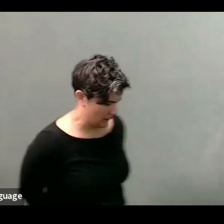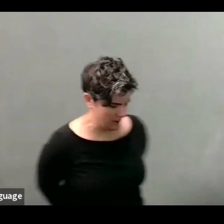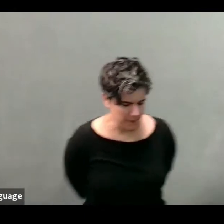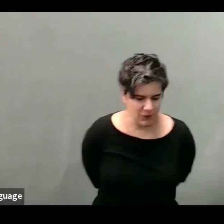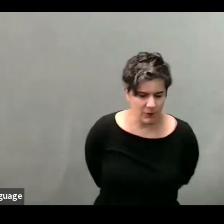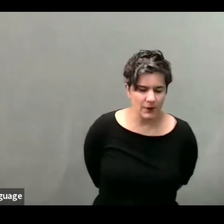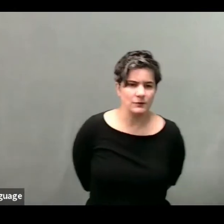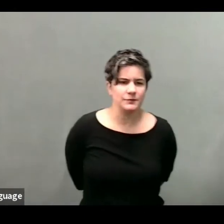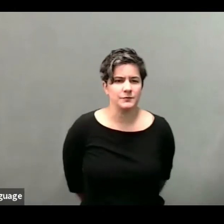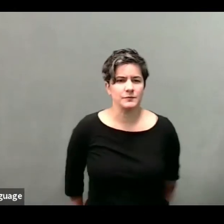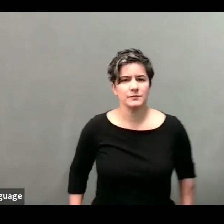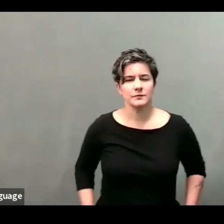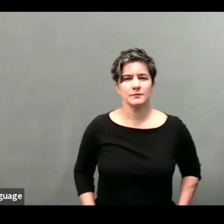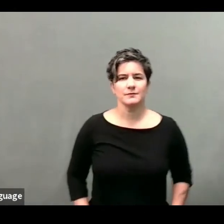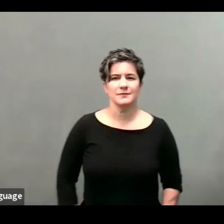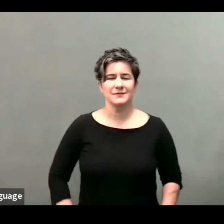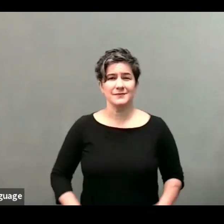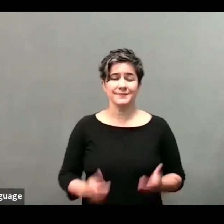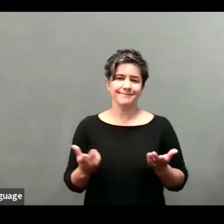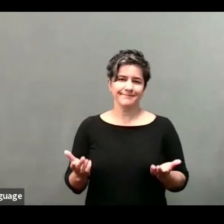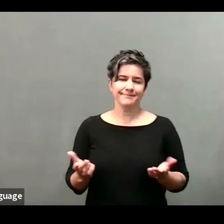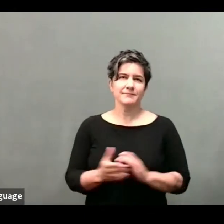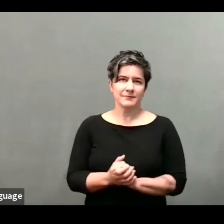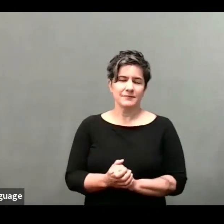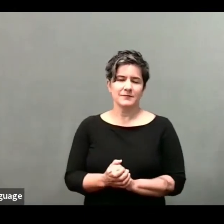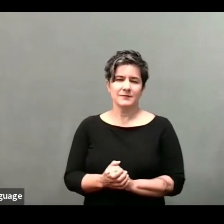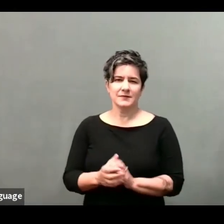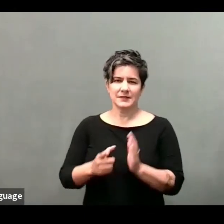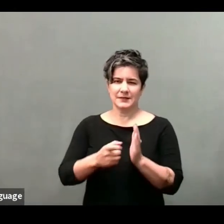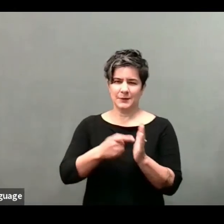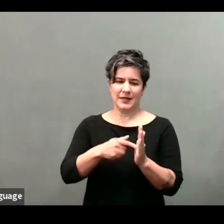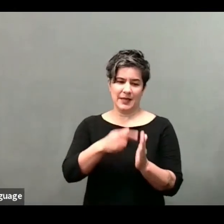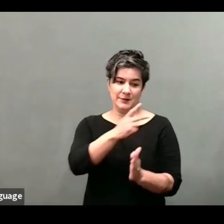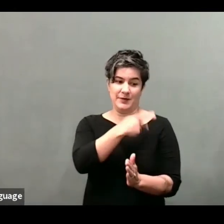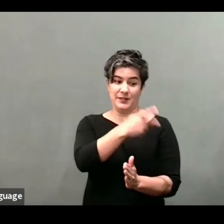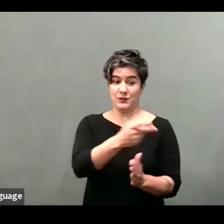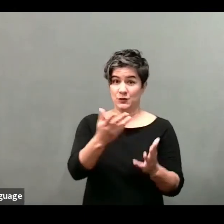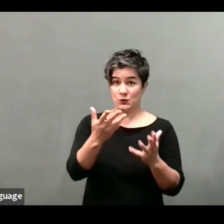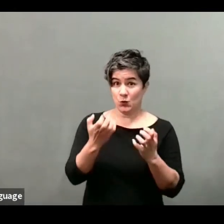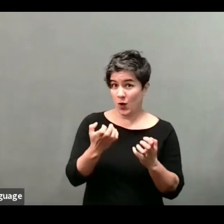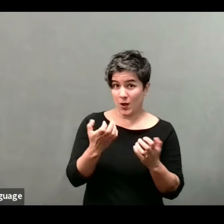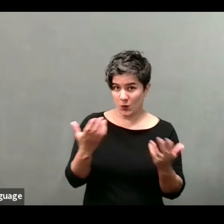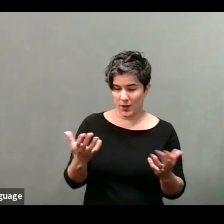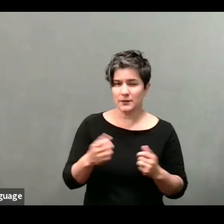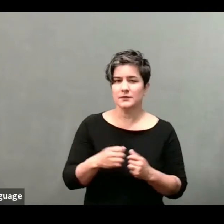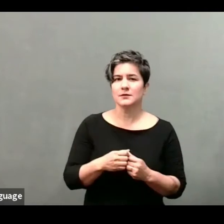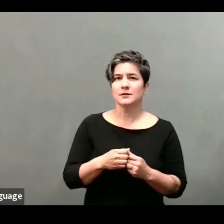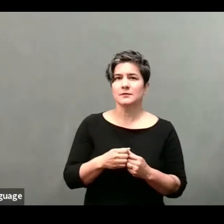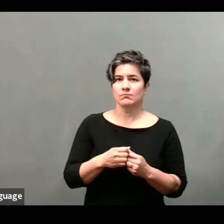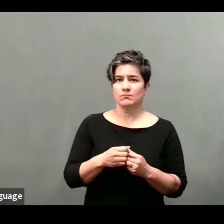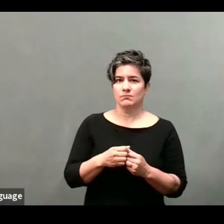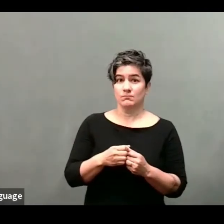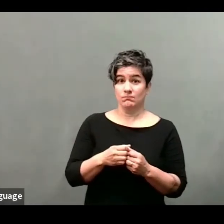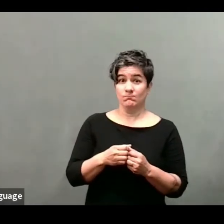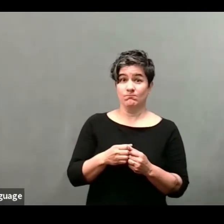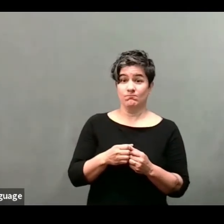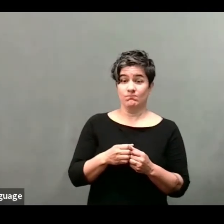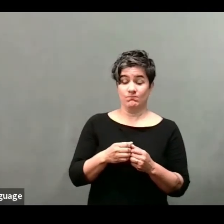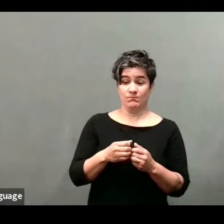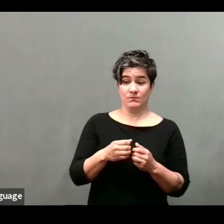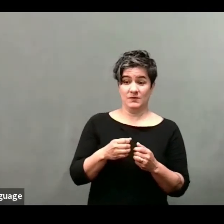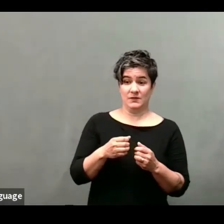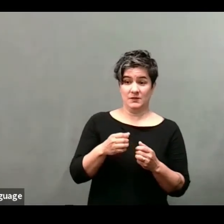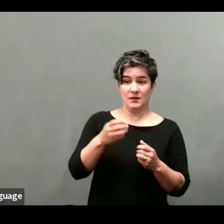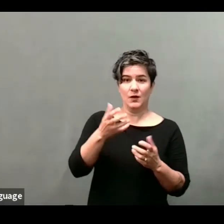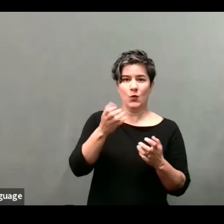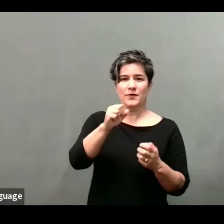to have as an option that are simply just not an option with a SANE is determining whether a sexual assault did or did